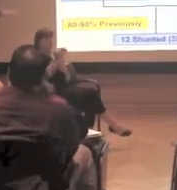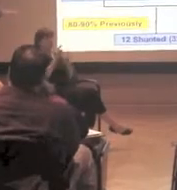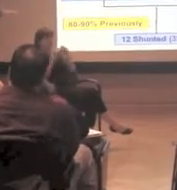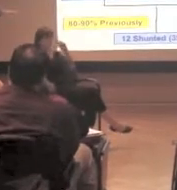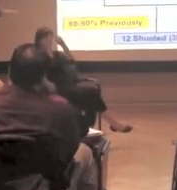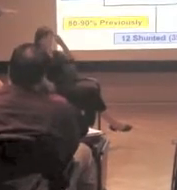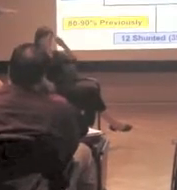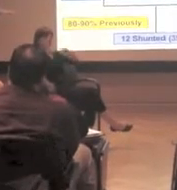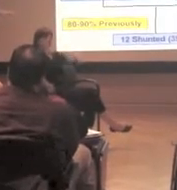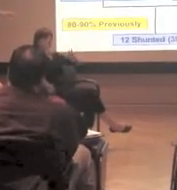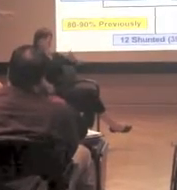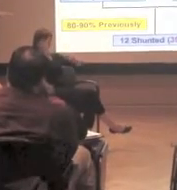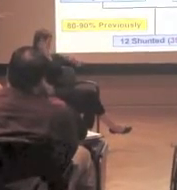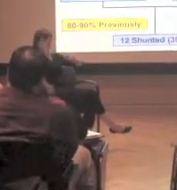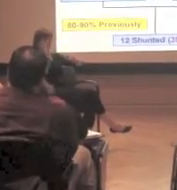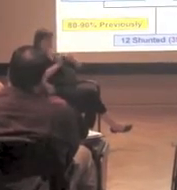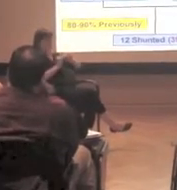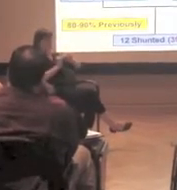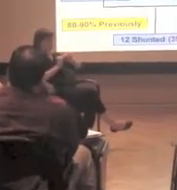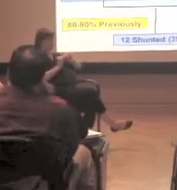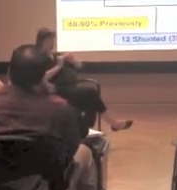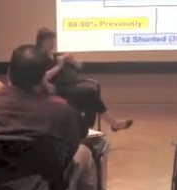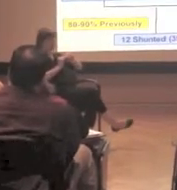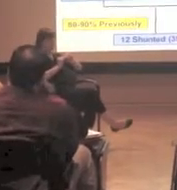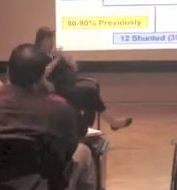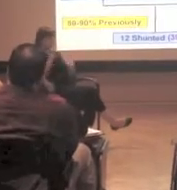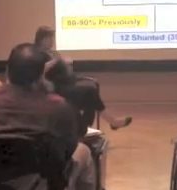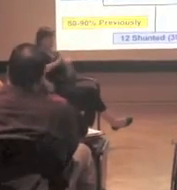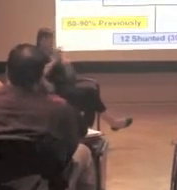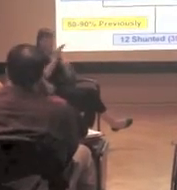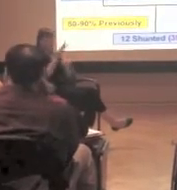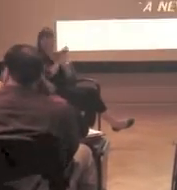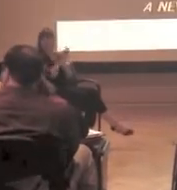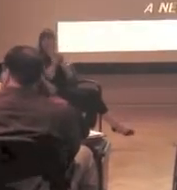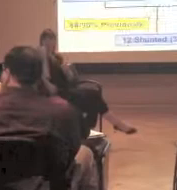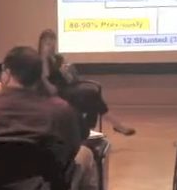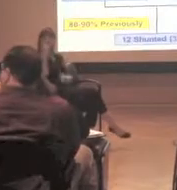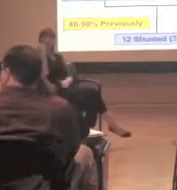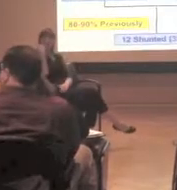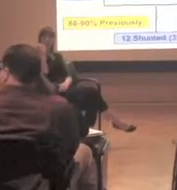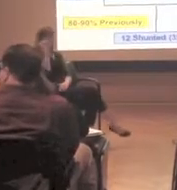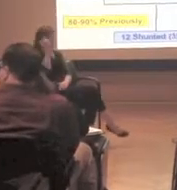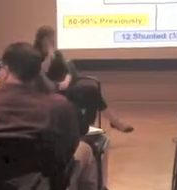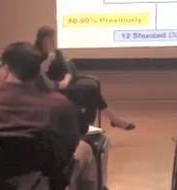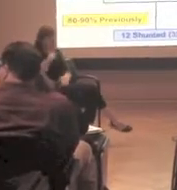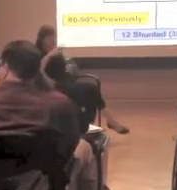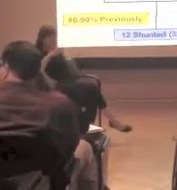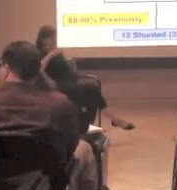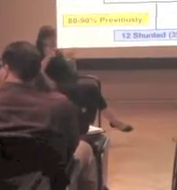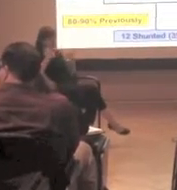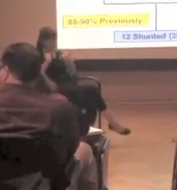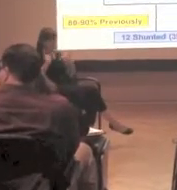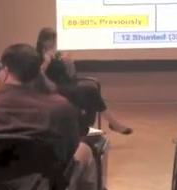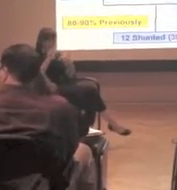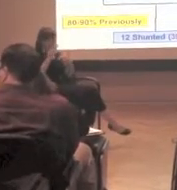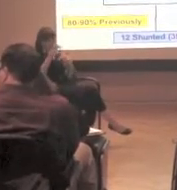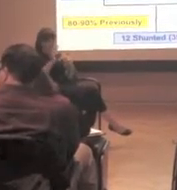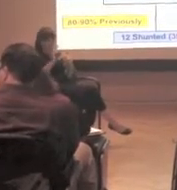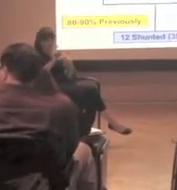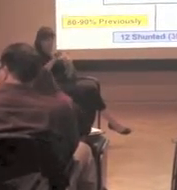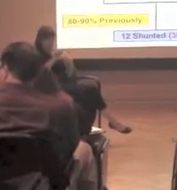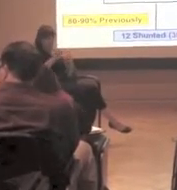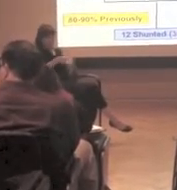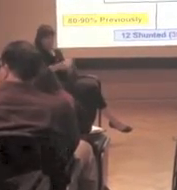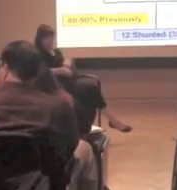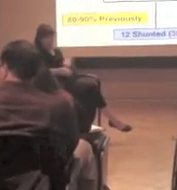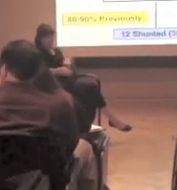now 40% of this population of kids are being shunted. But if you have a child that's been shunted and they end up with a